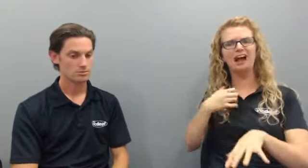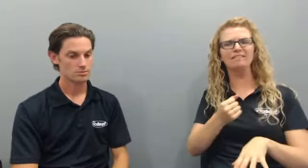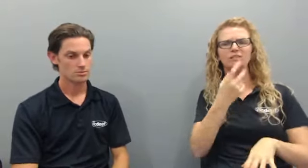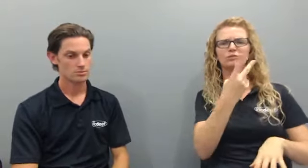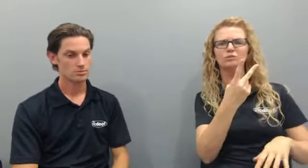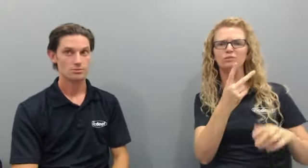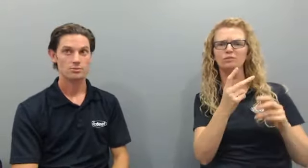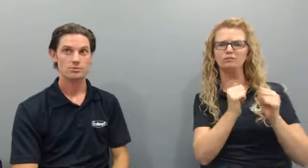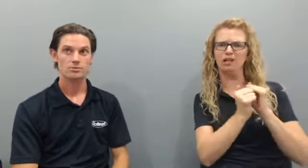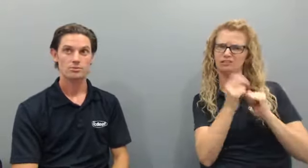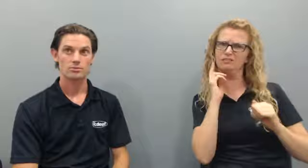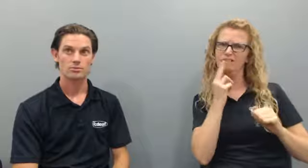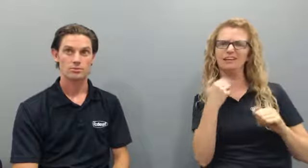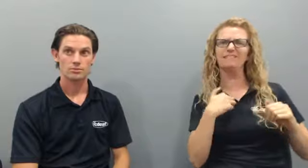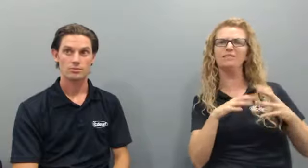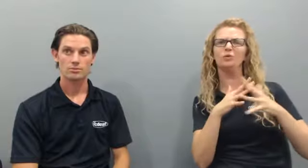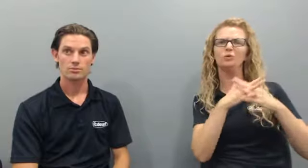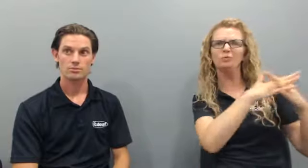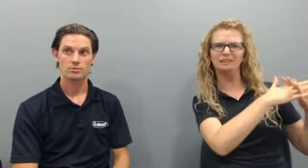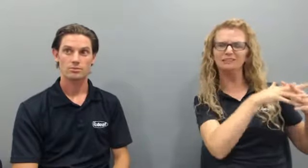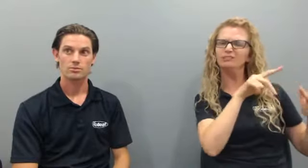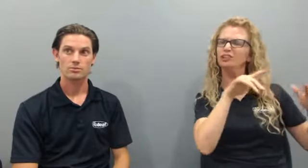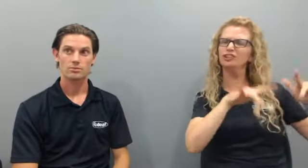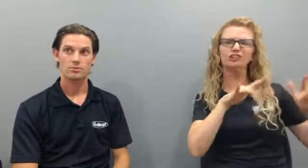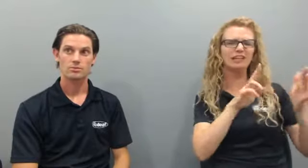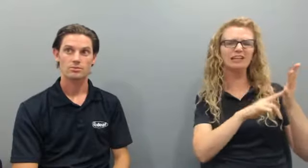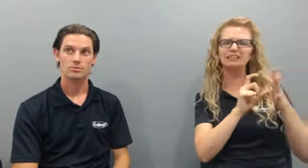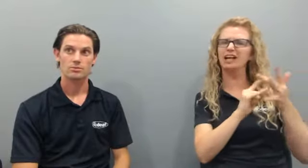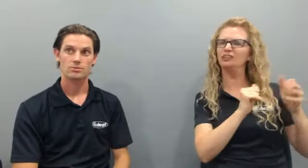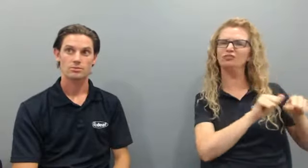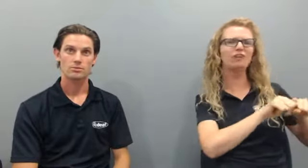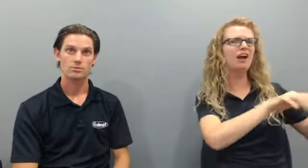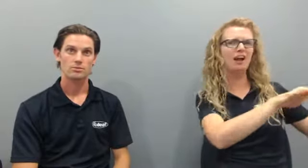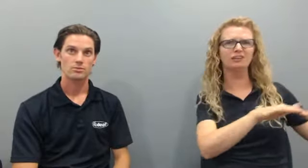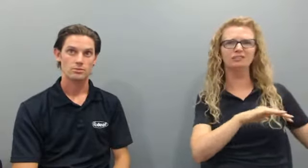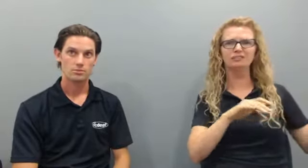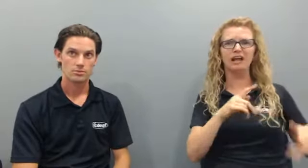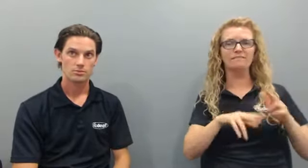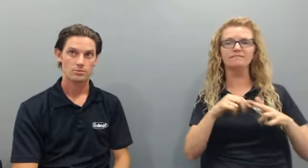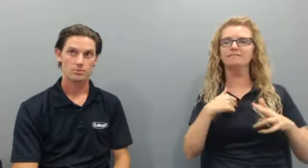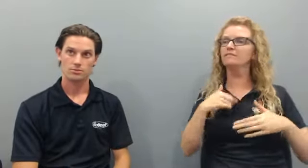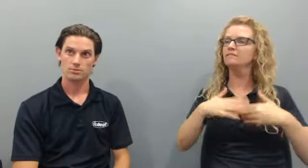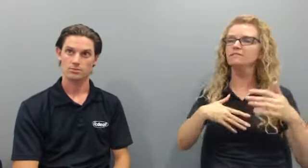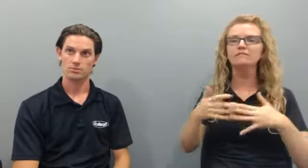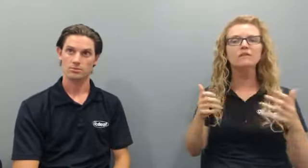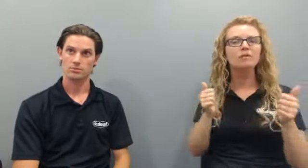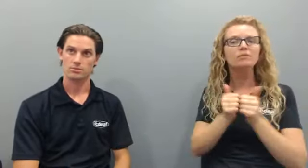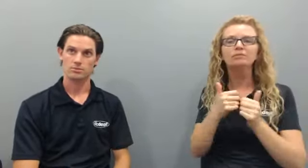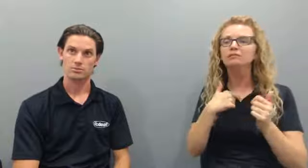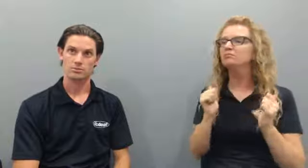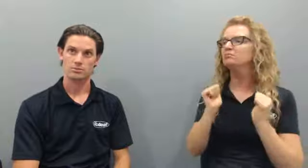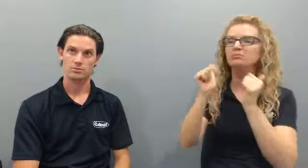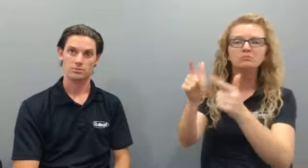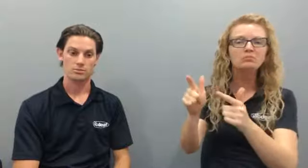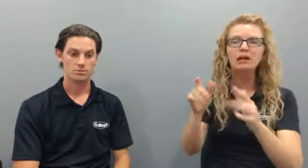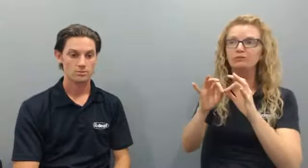in an NDIS rollout area, but my brothers are deaf and they live in the west and they don't live in a rollout area as yet. If I organise an